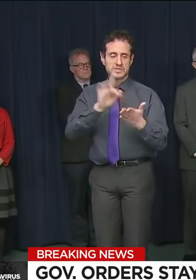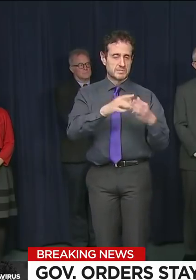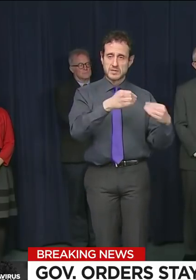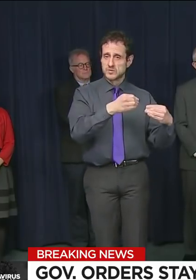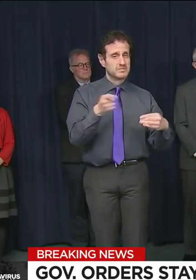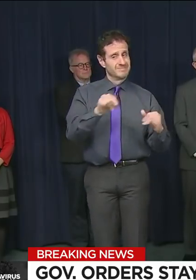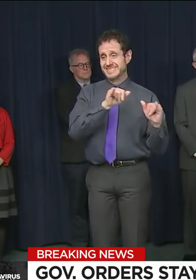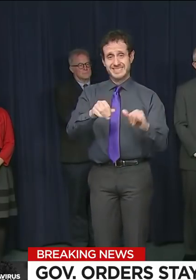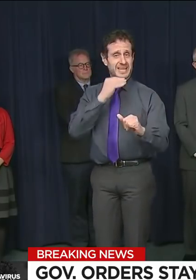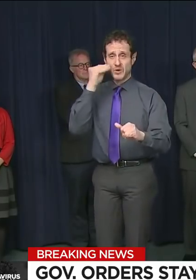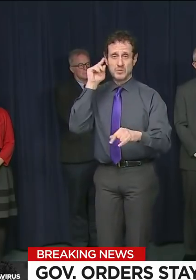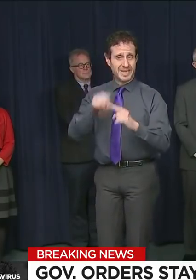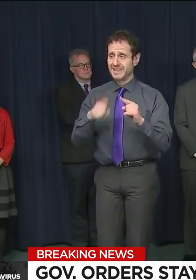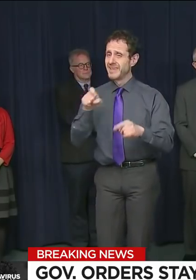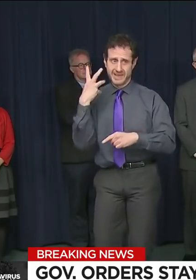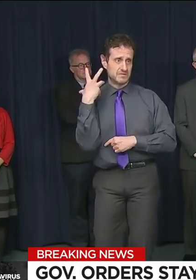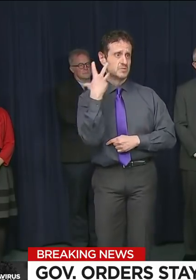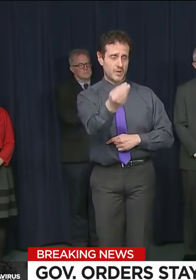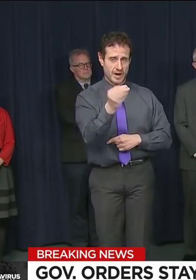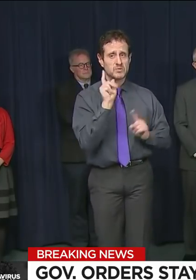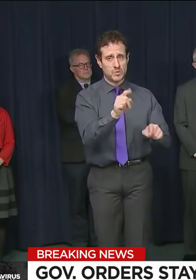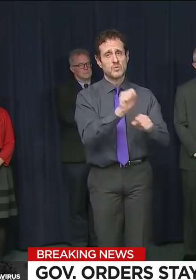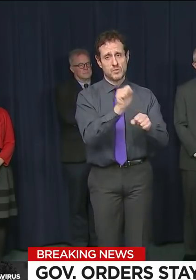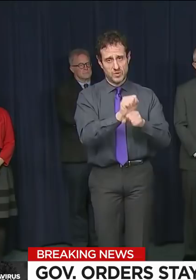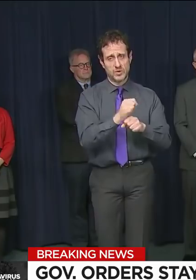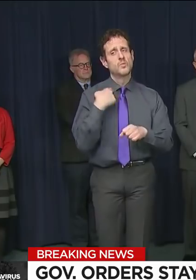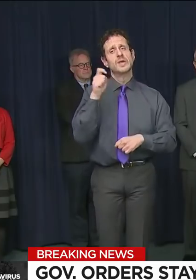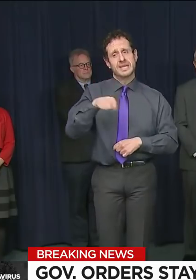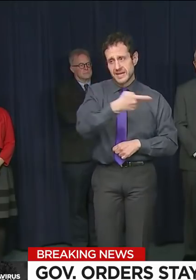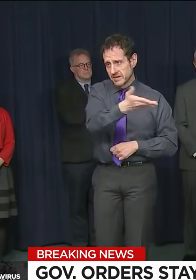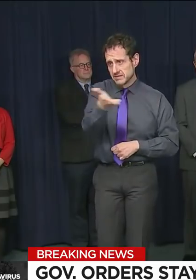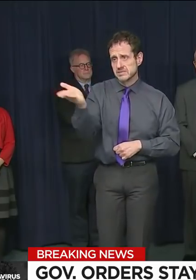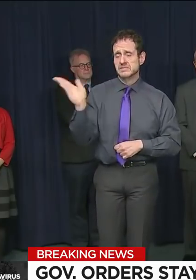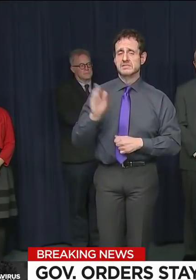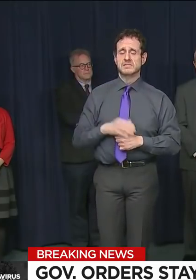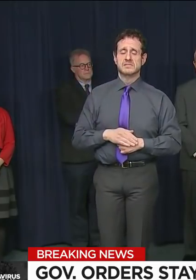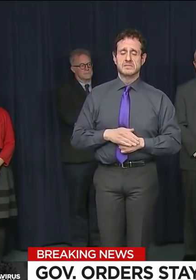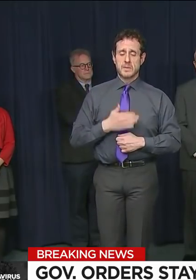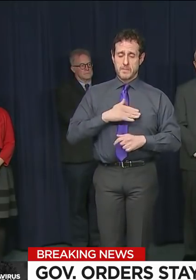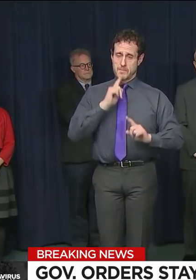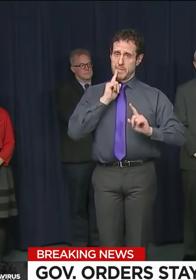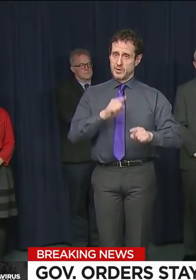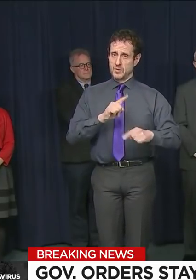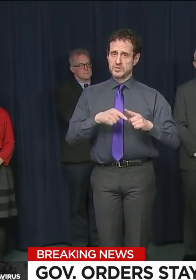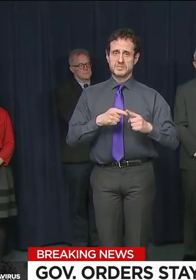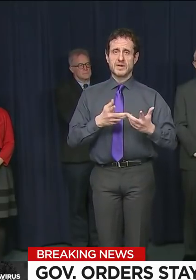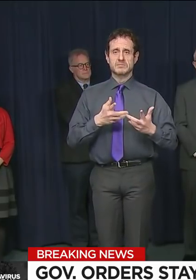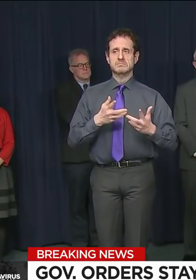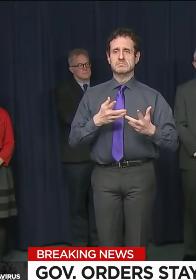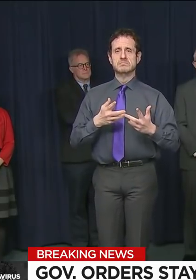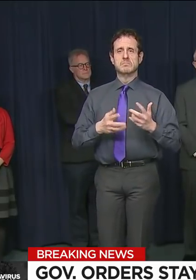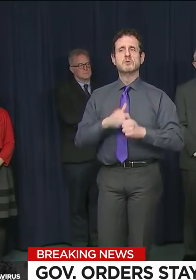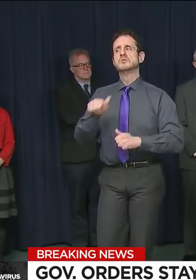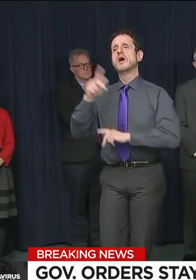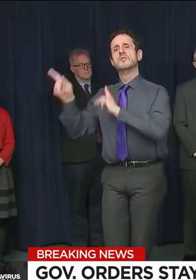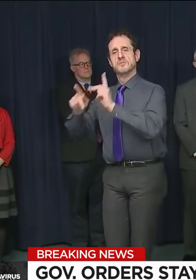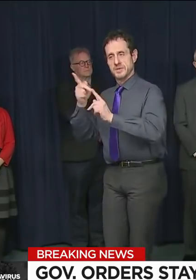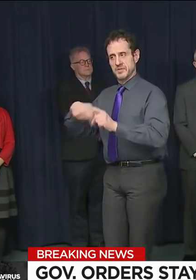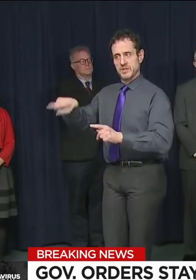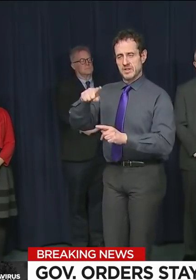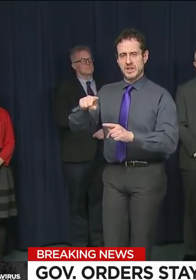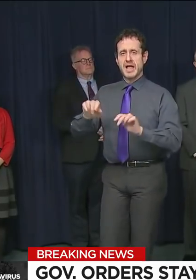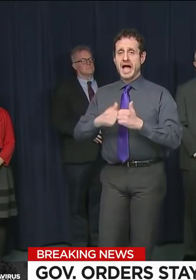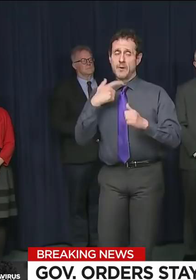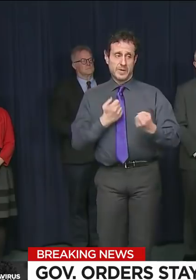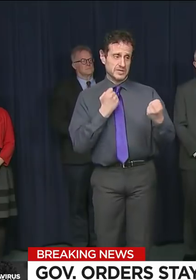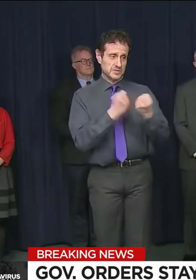home. We need you. This executive order is fundamentally about the rest of us and what we can do to support the